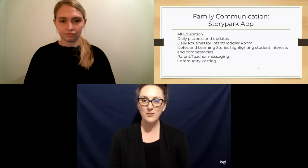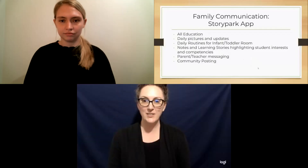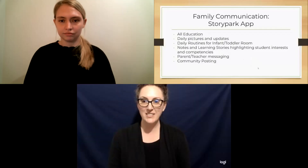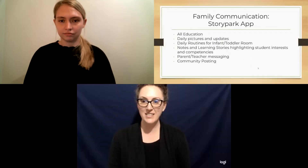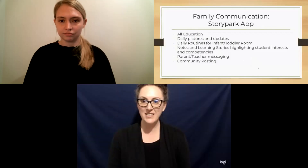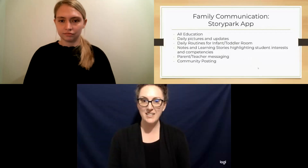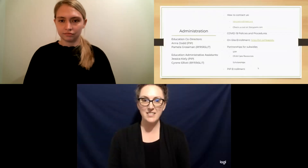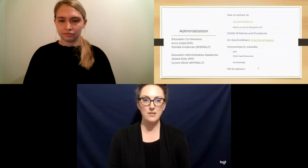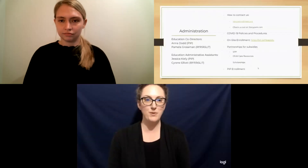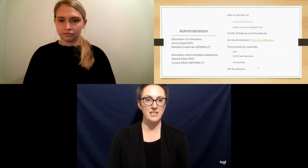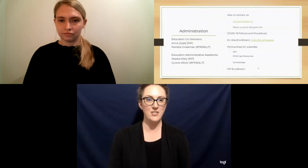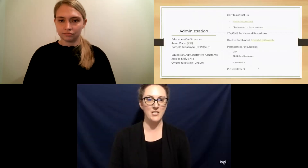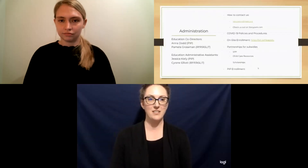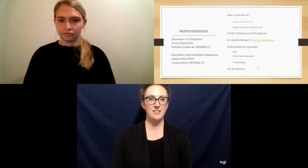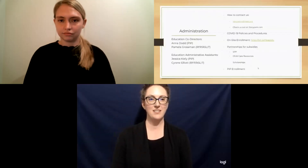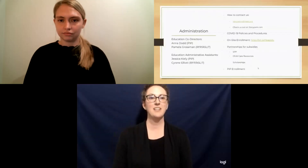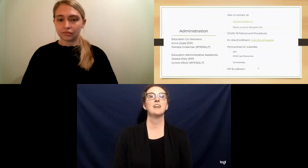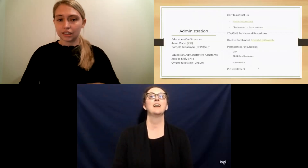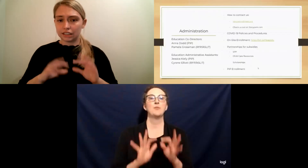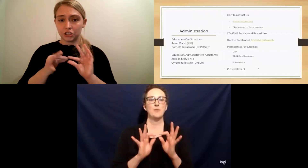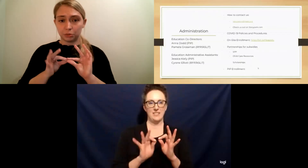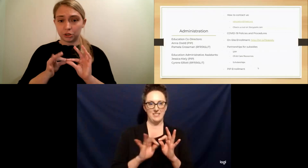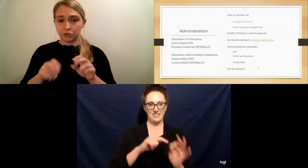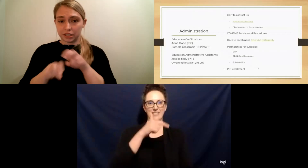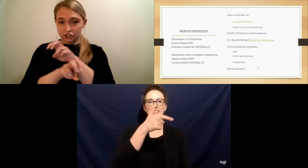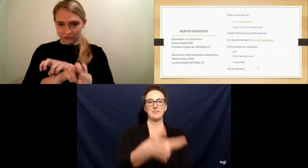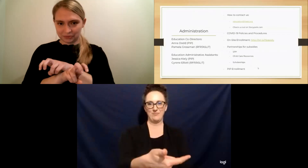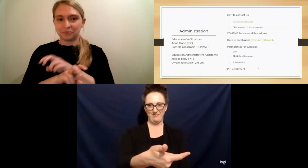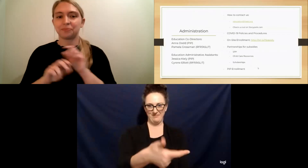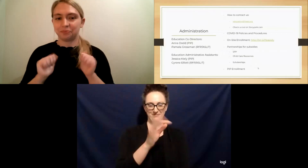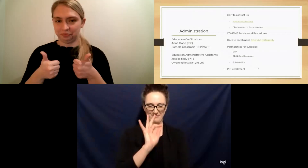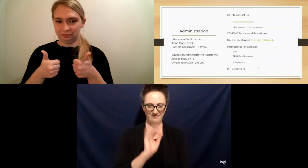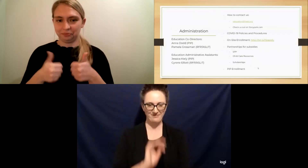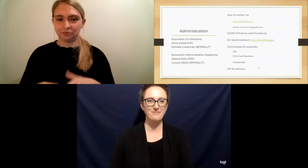turn it over to the next presenter. Interpreter switch.